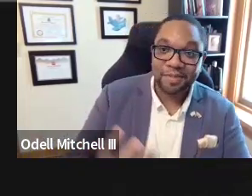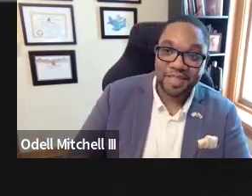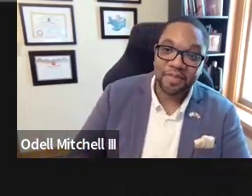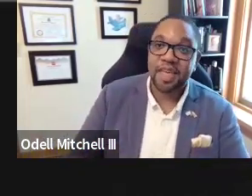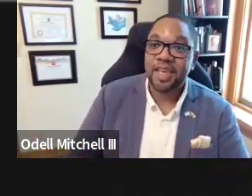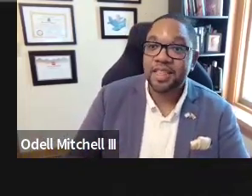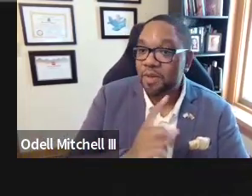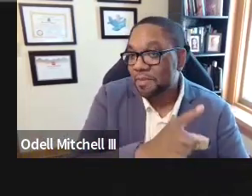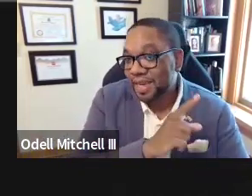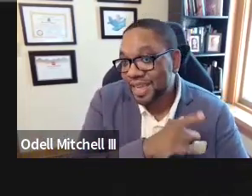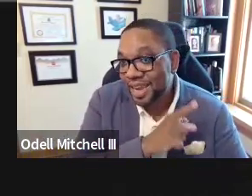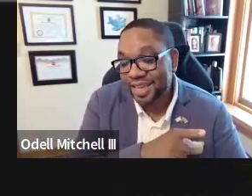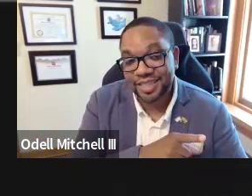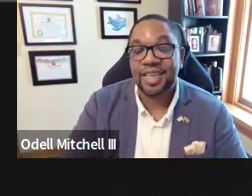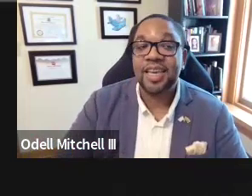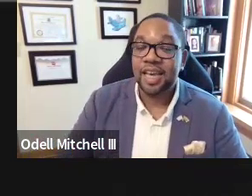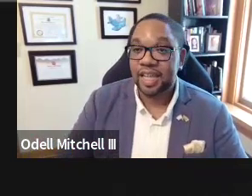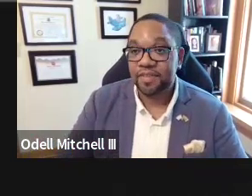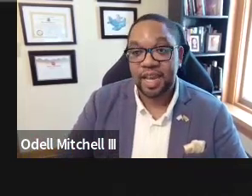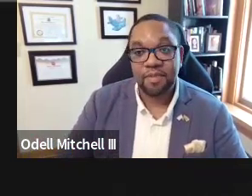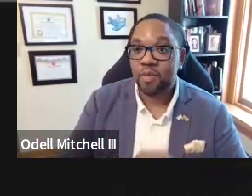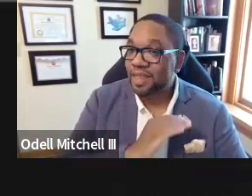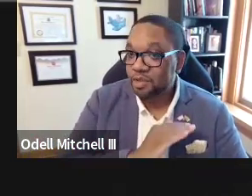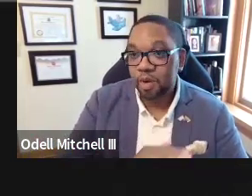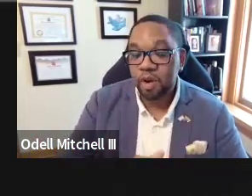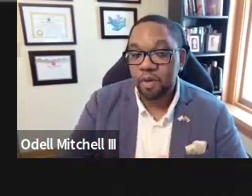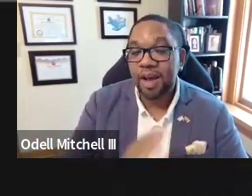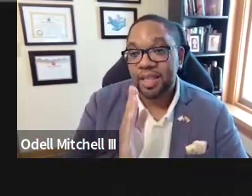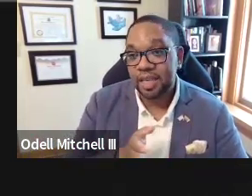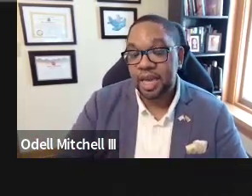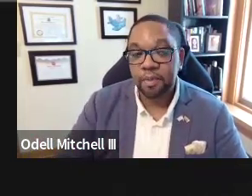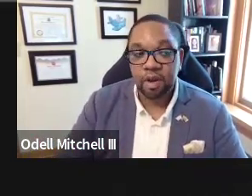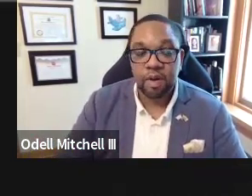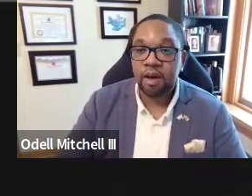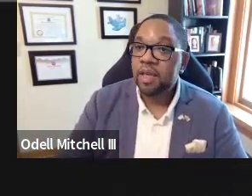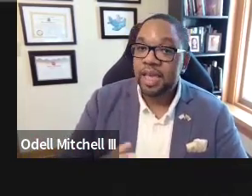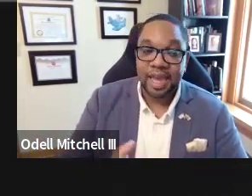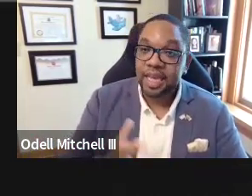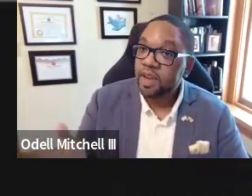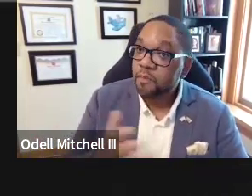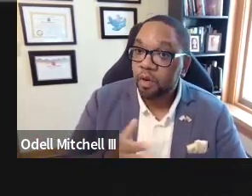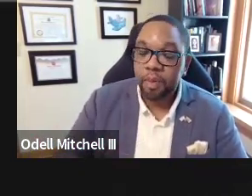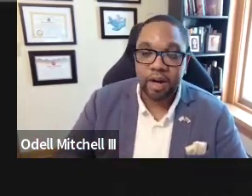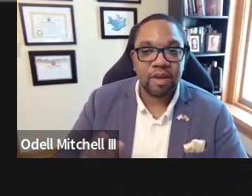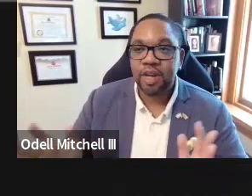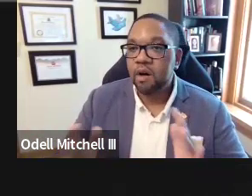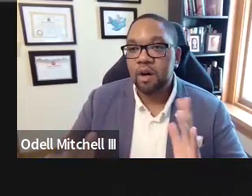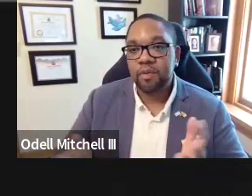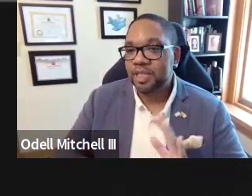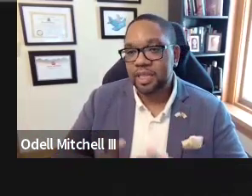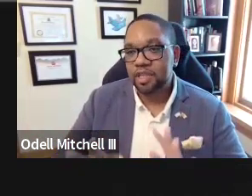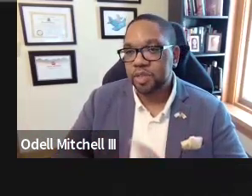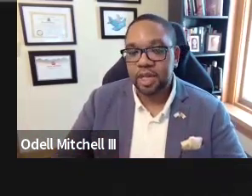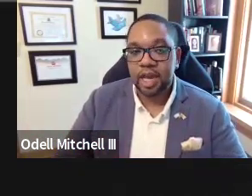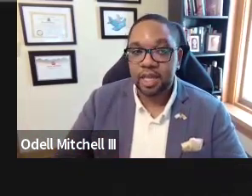A lot of times this stuff is headaches. And one of the biggest headaches a lot of times is when things were going well and then they stop going well. And even if both parties go, you know what,